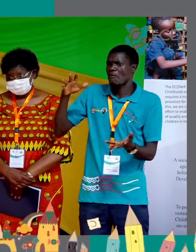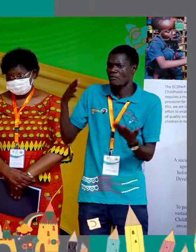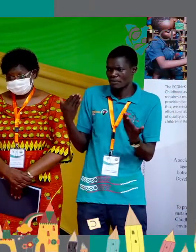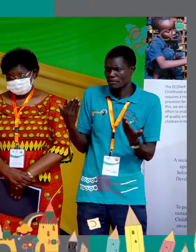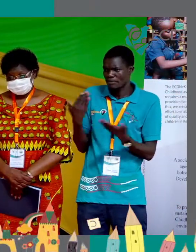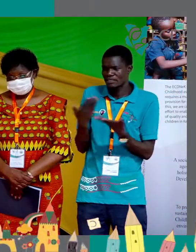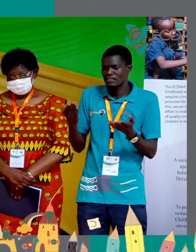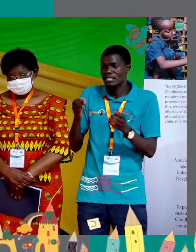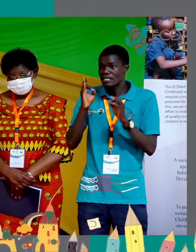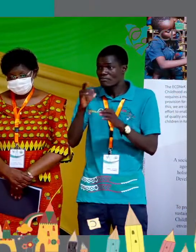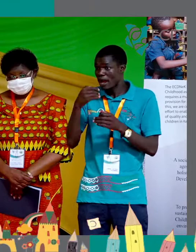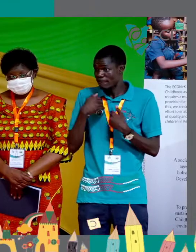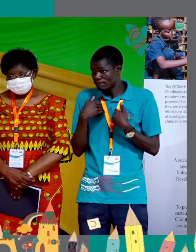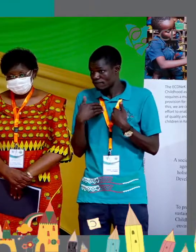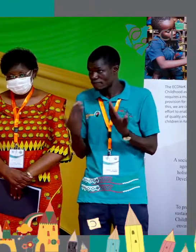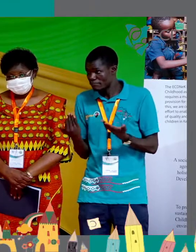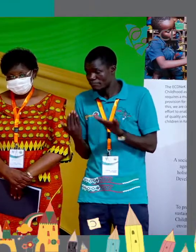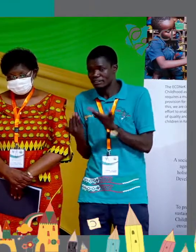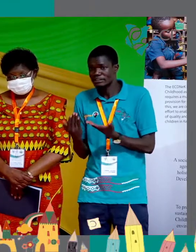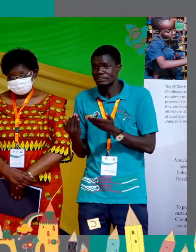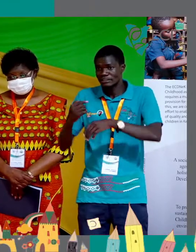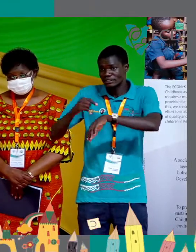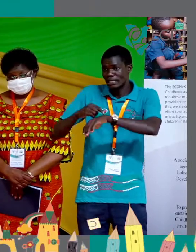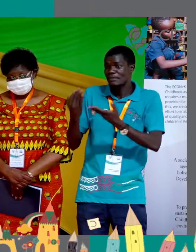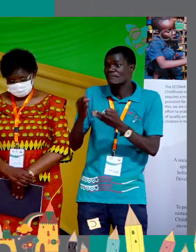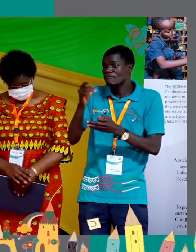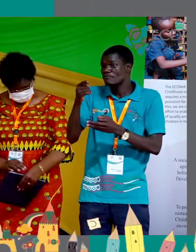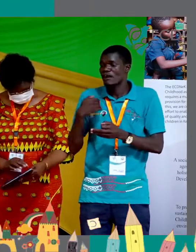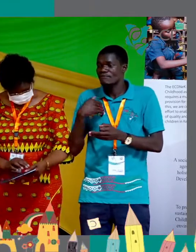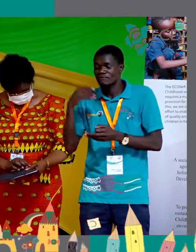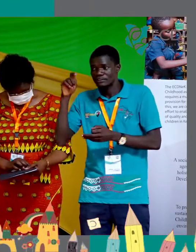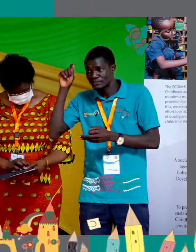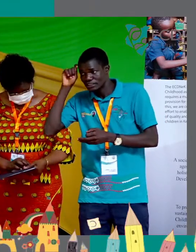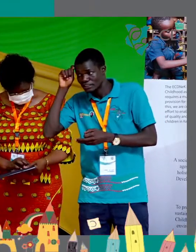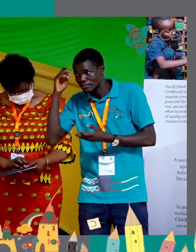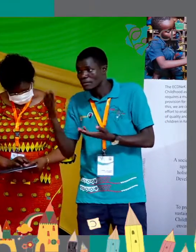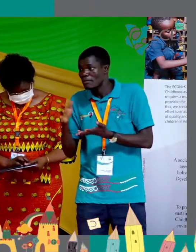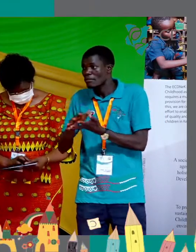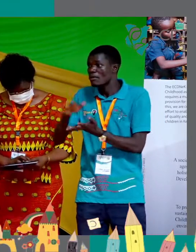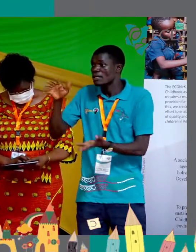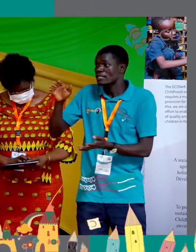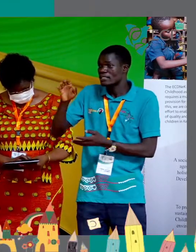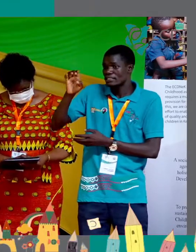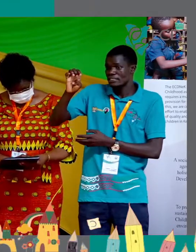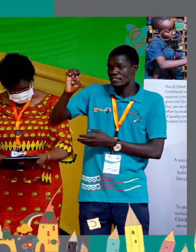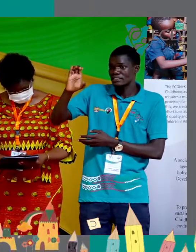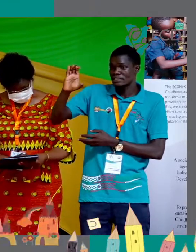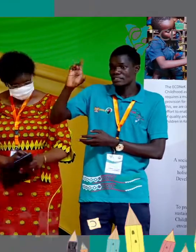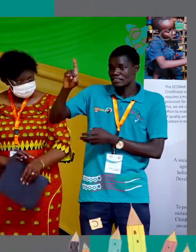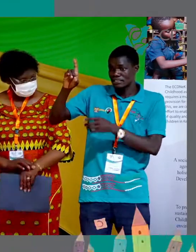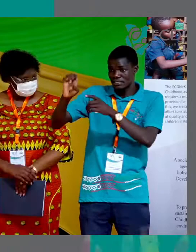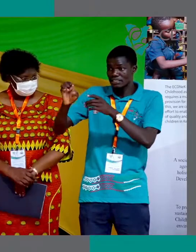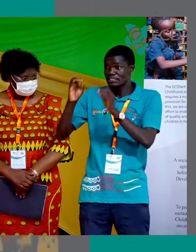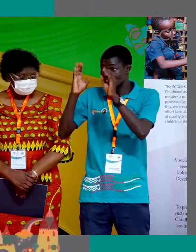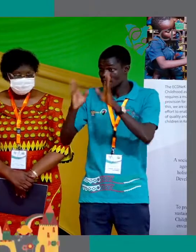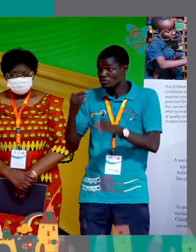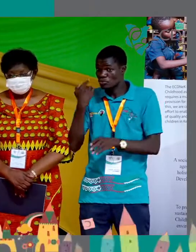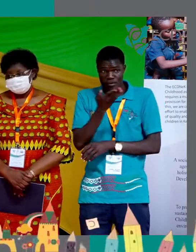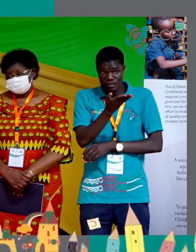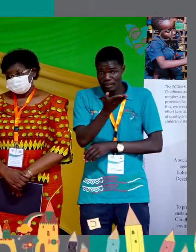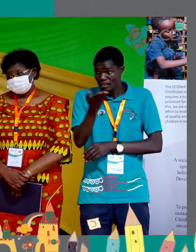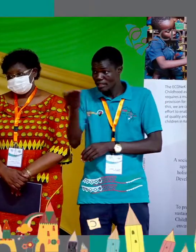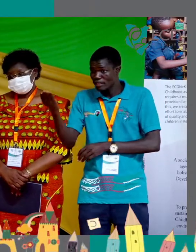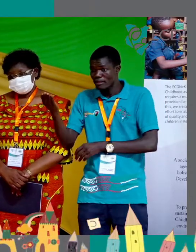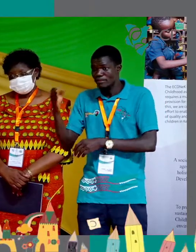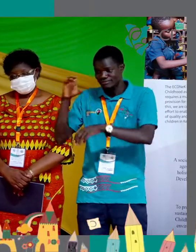if you have time, if you have a talent, and especially the ECD teachers who are here,